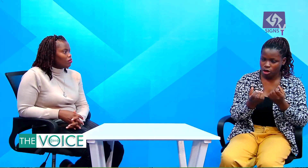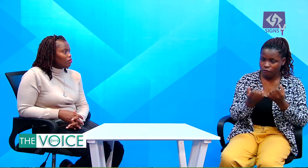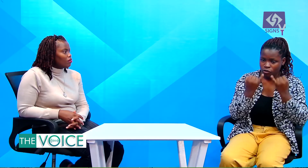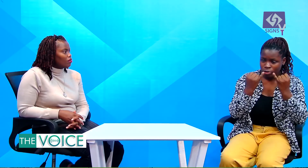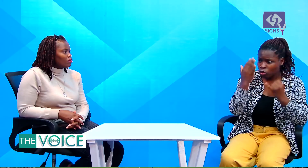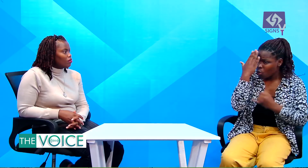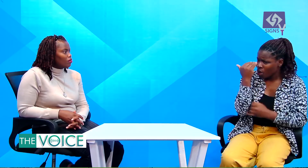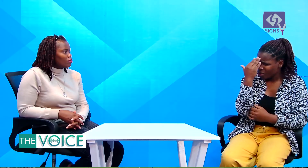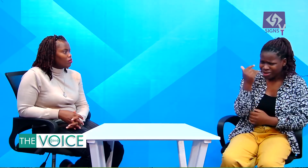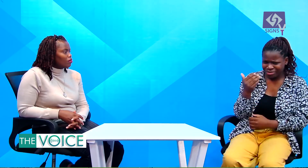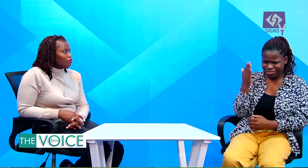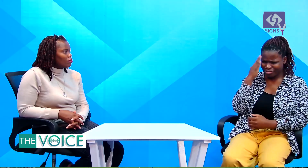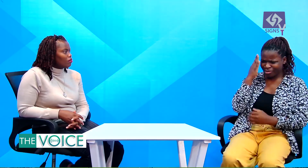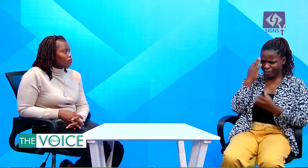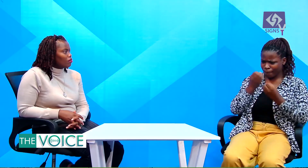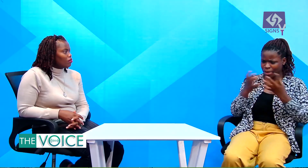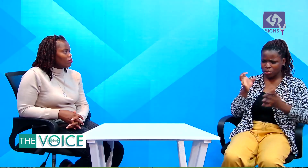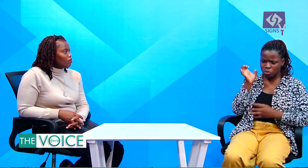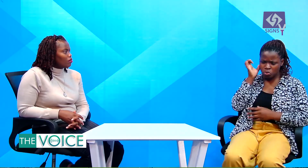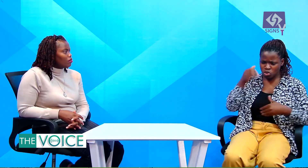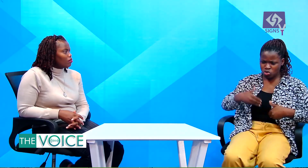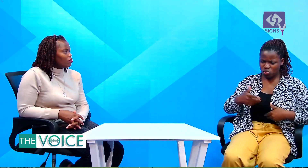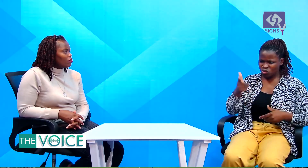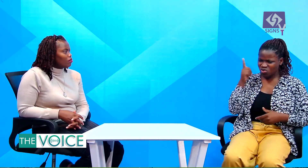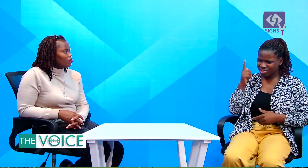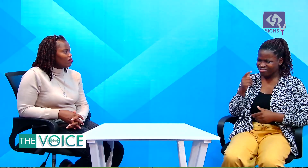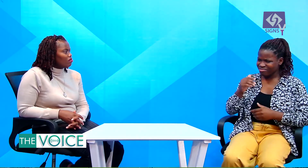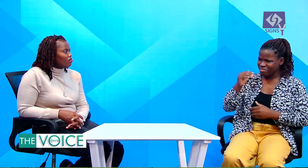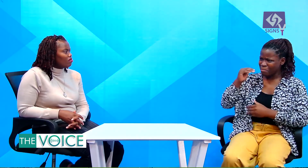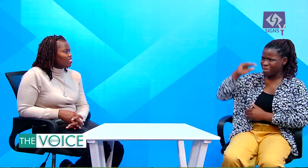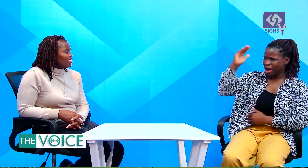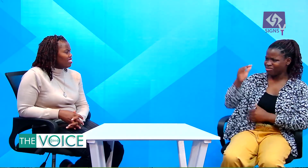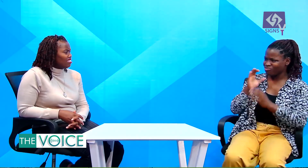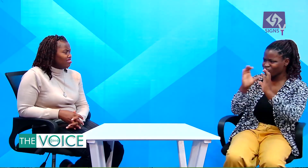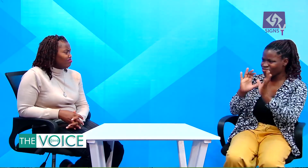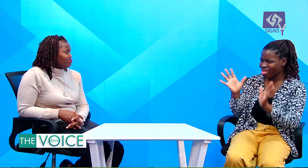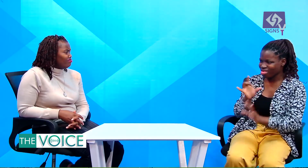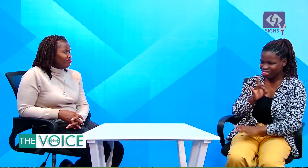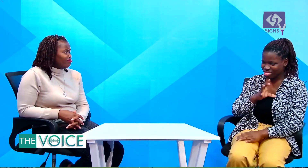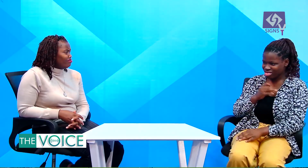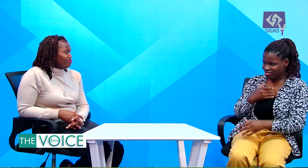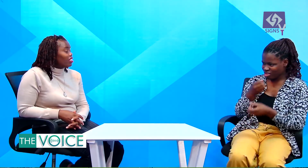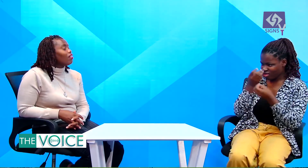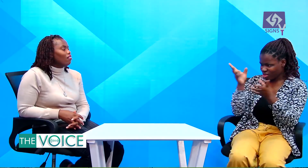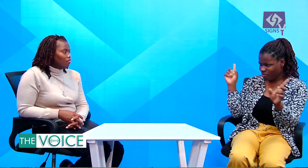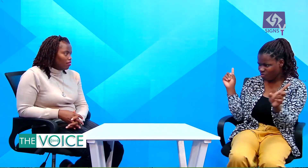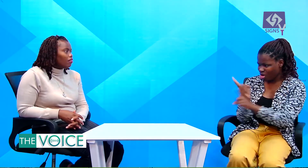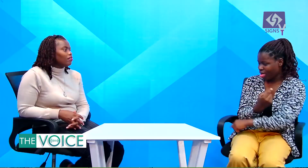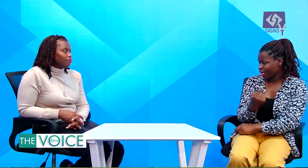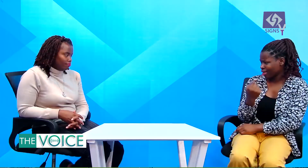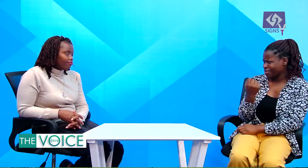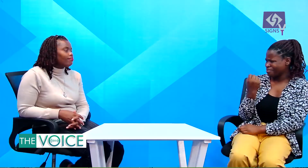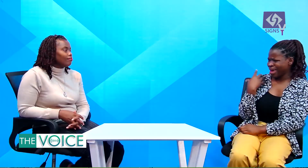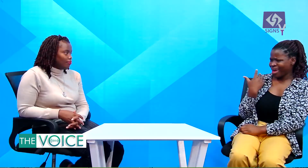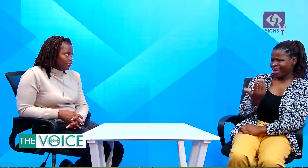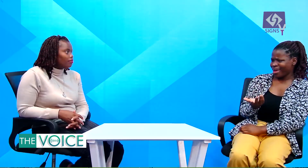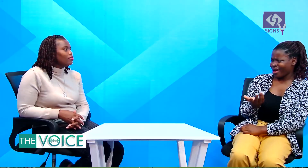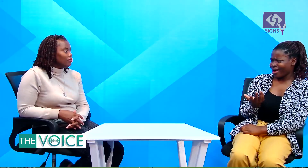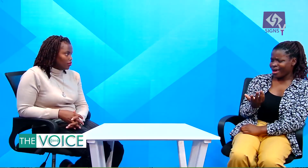I do that, and I make sure they are informed on how they can actually advocate for that, telling